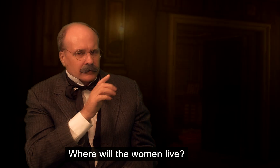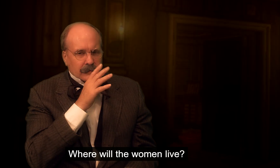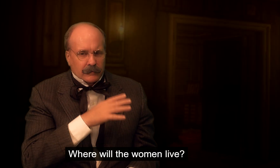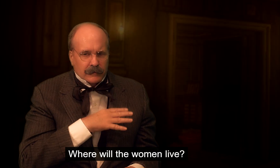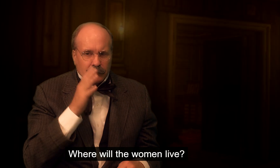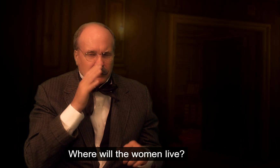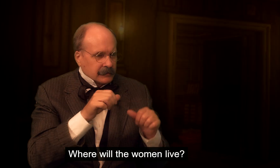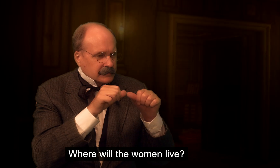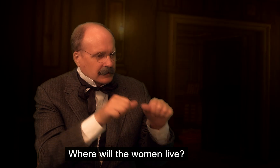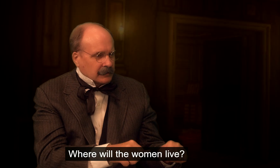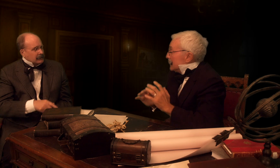Where will the women live?